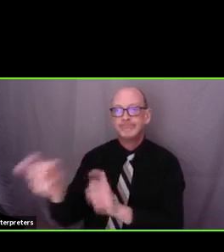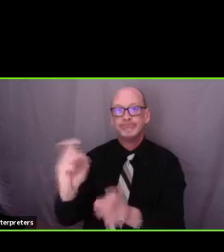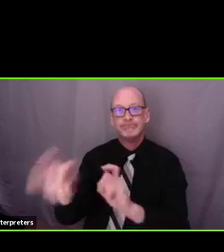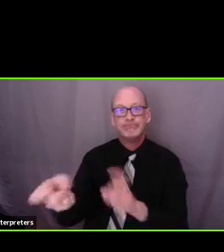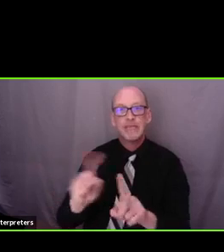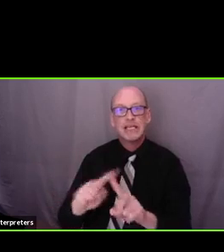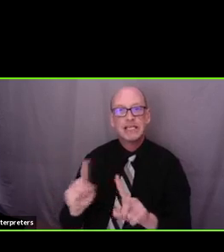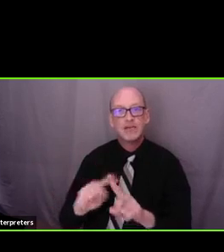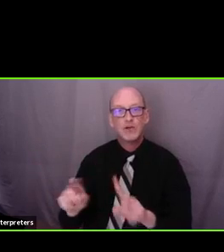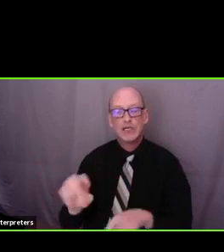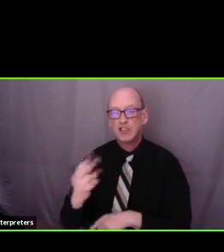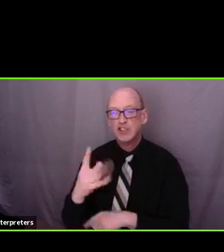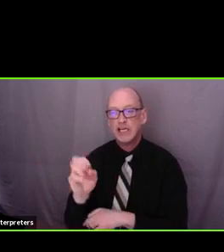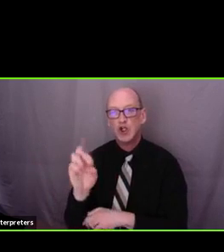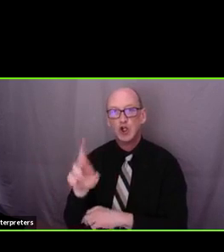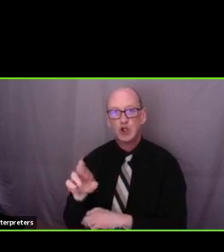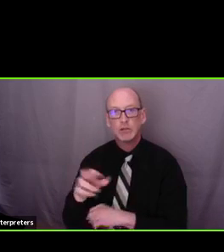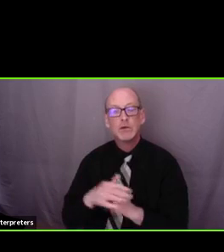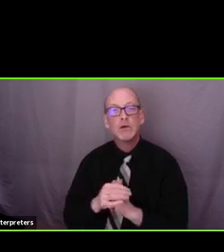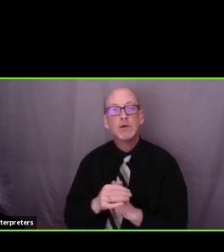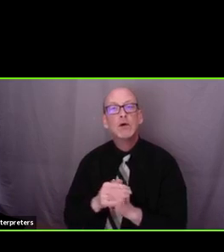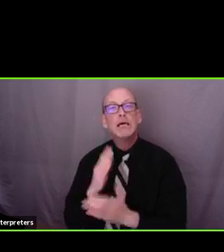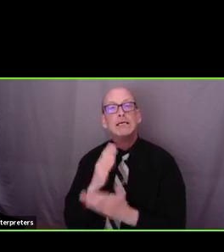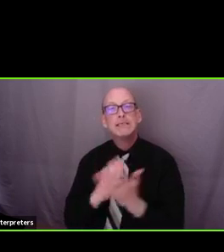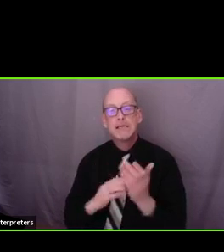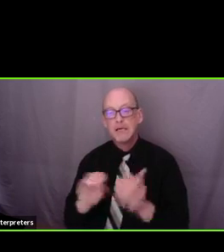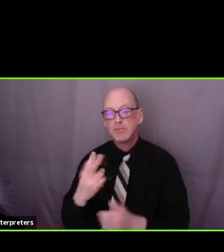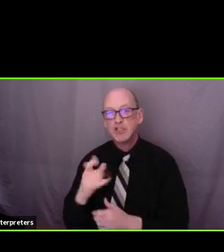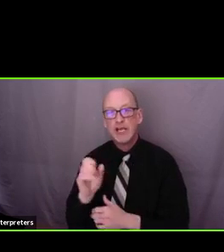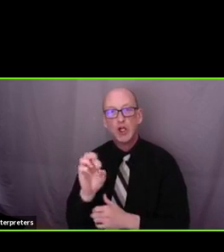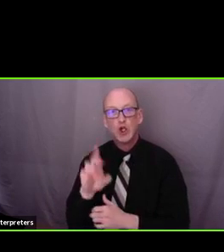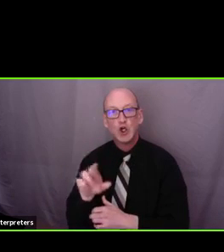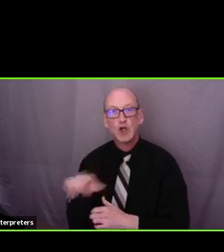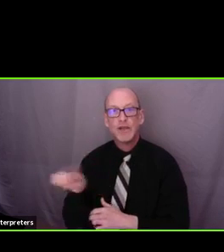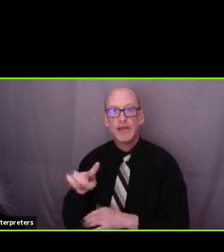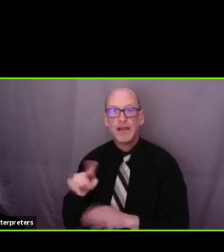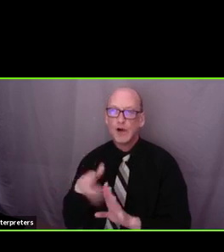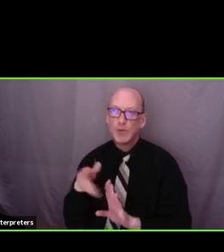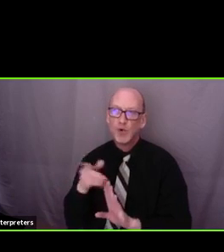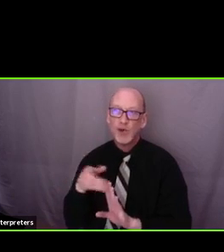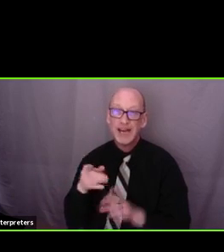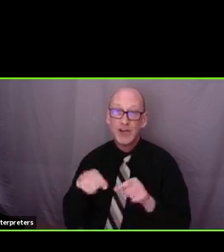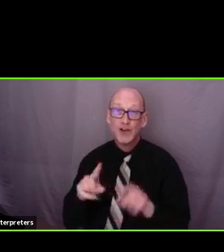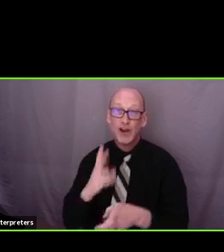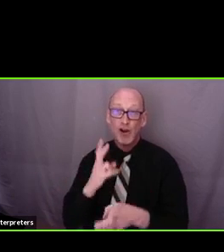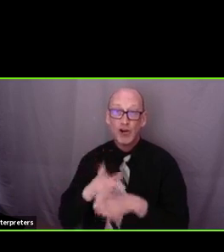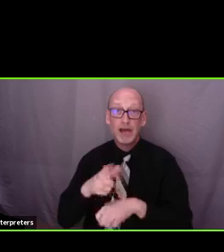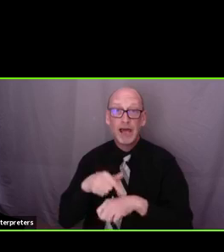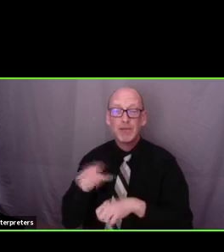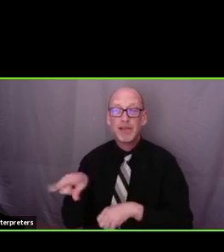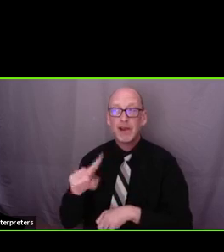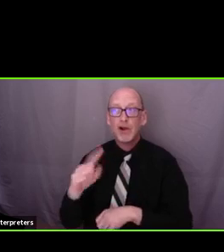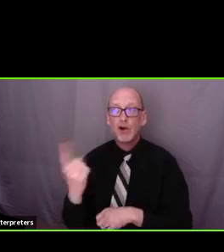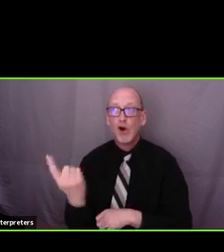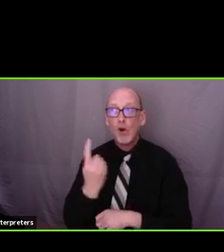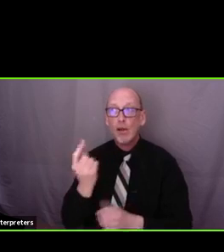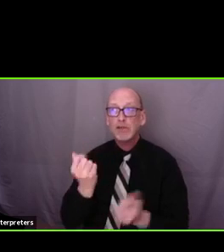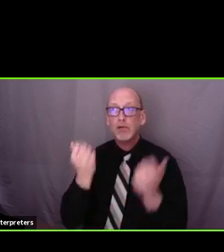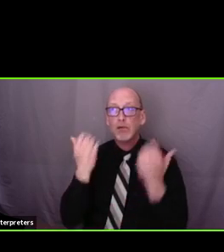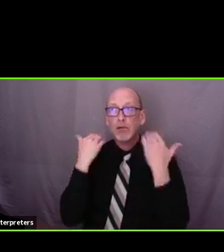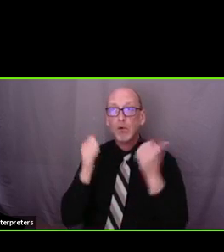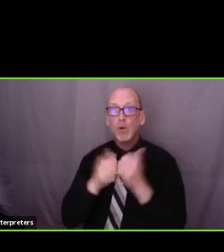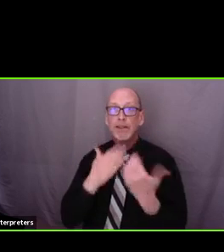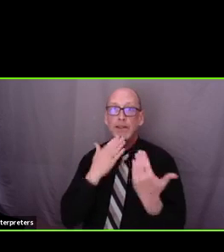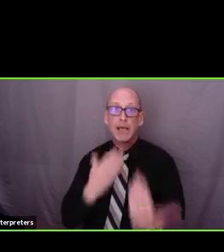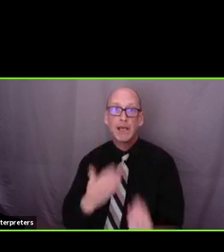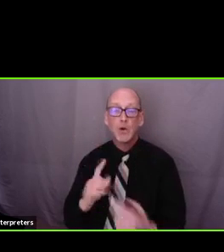shelters. And the shelters, they're operating right now in a very difficult time, and they're always overwhelmed with gratitude whenever we